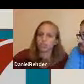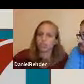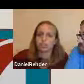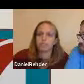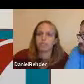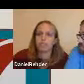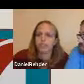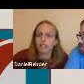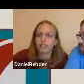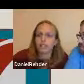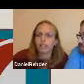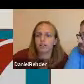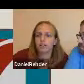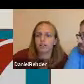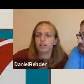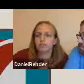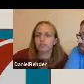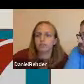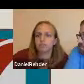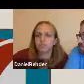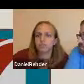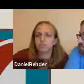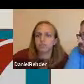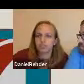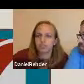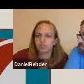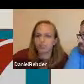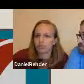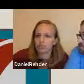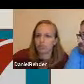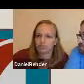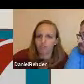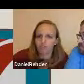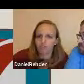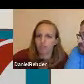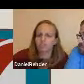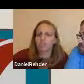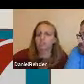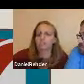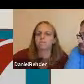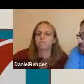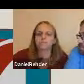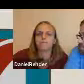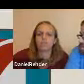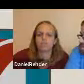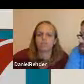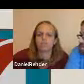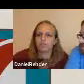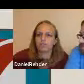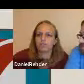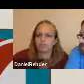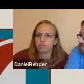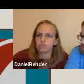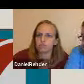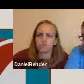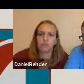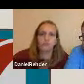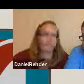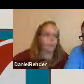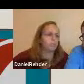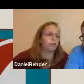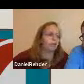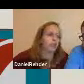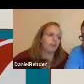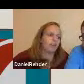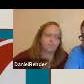as he possibly could, just, you know, little conversations, nothing very